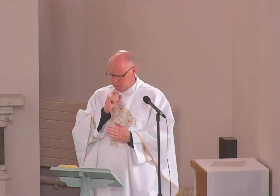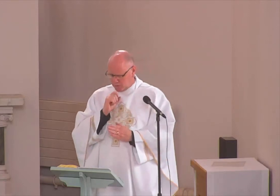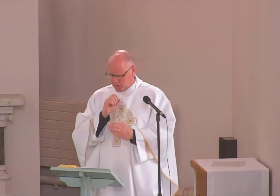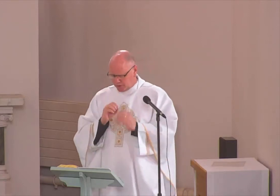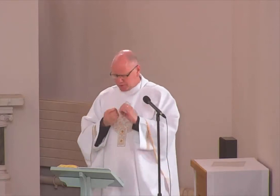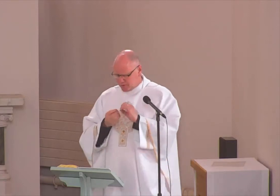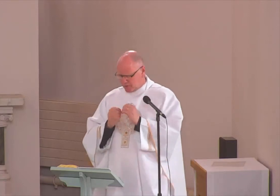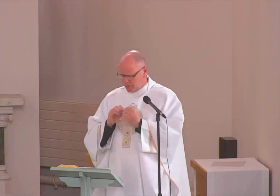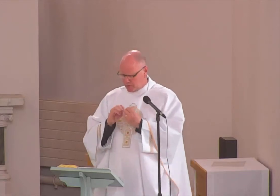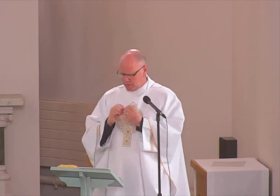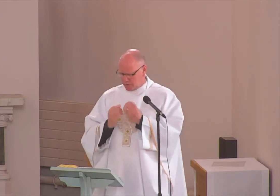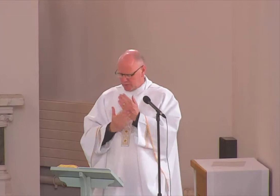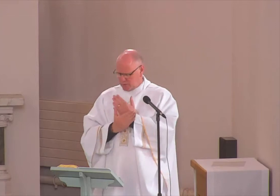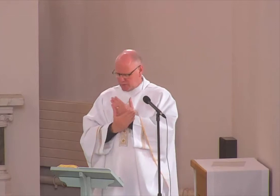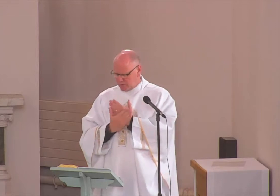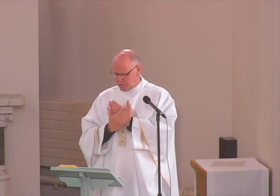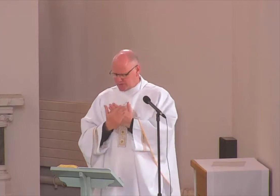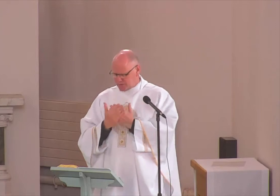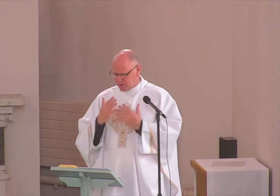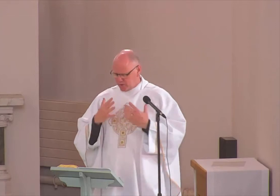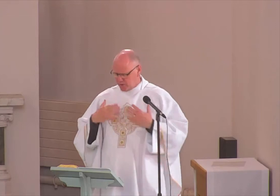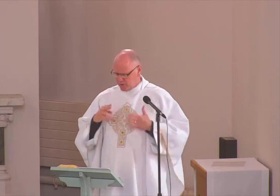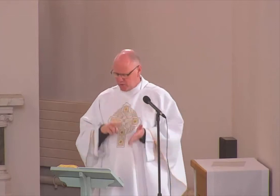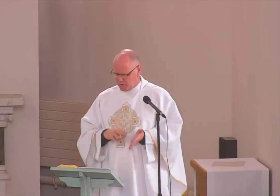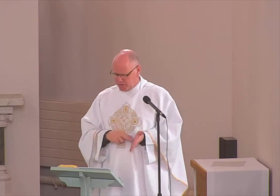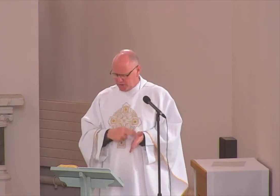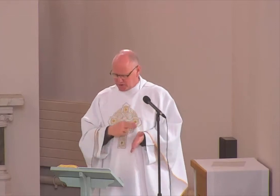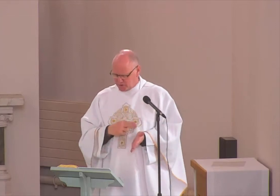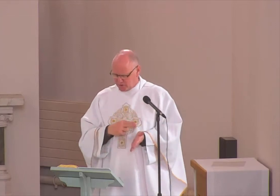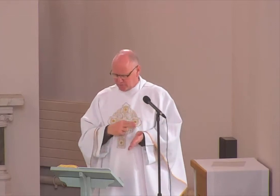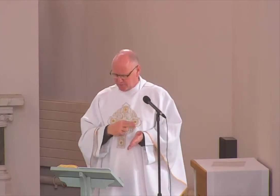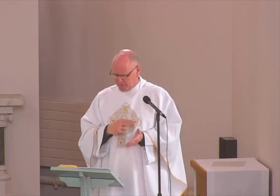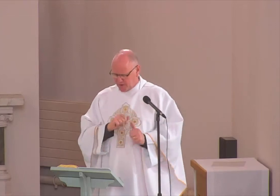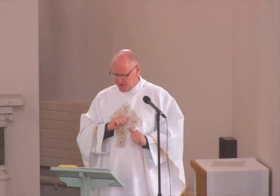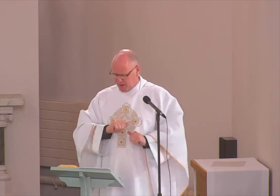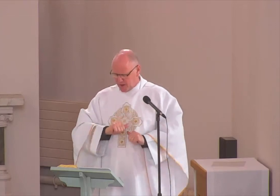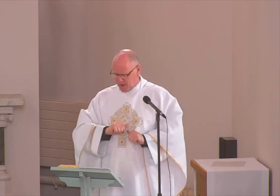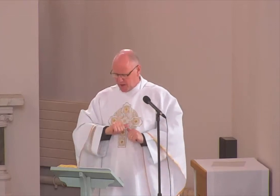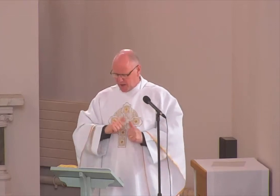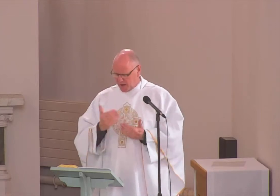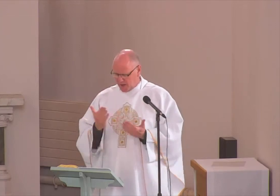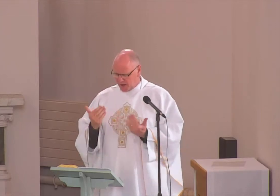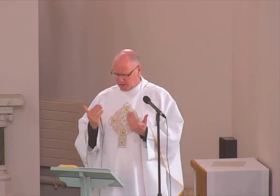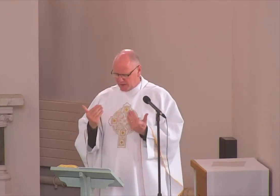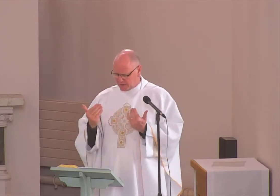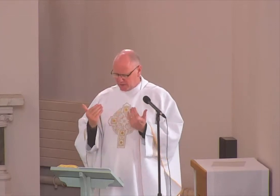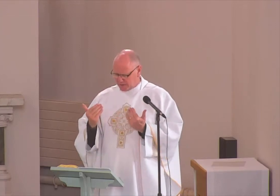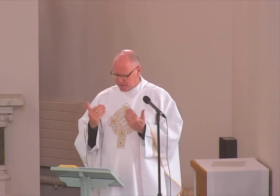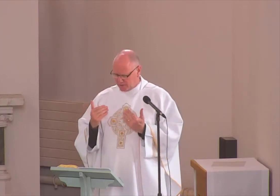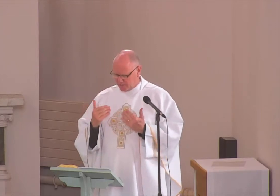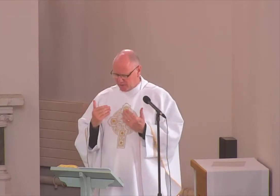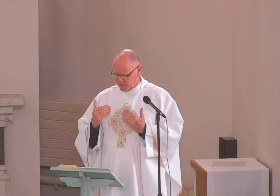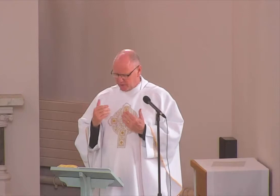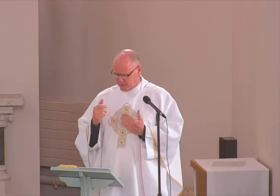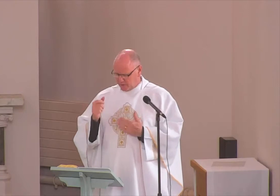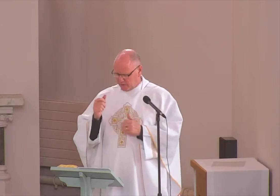O God, who restore human nature, and yet greater,